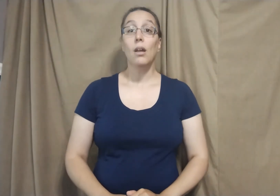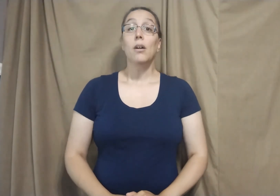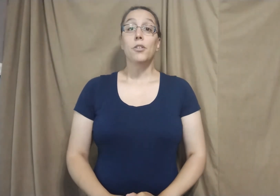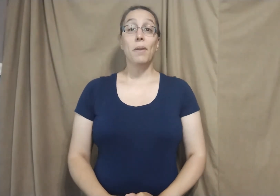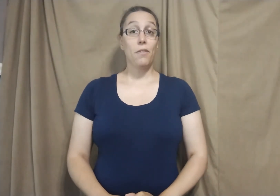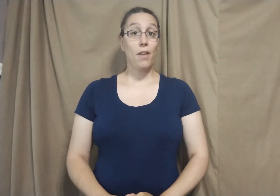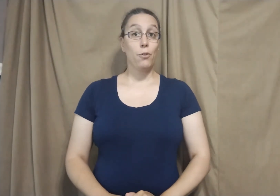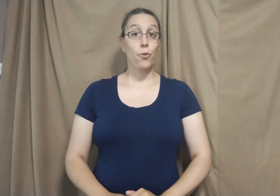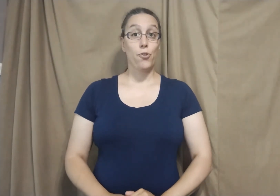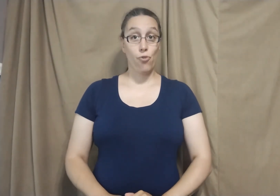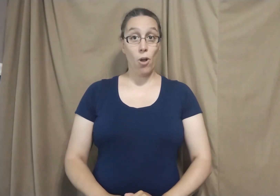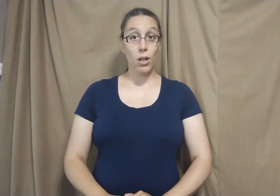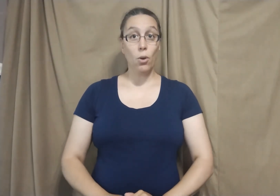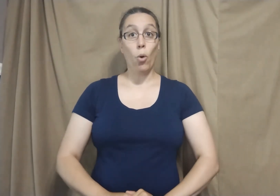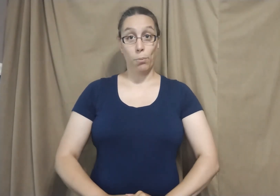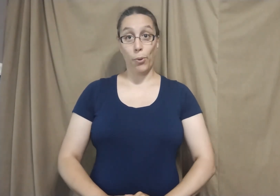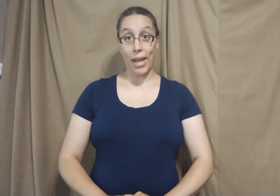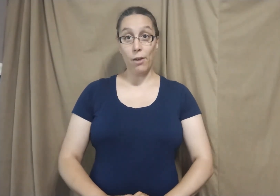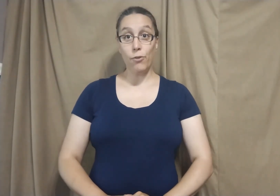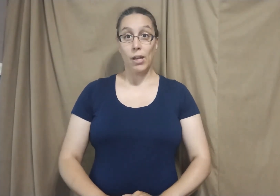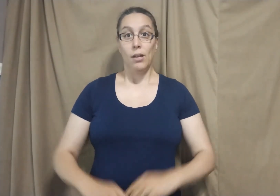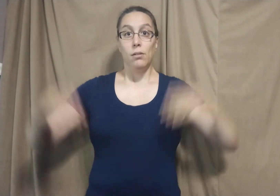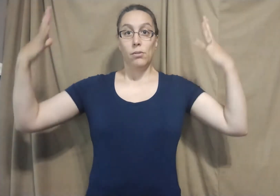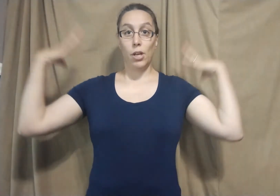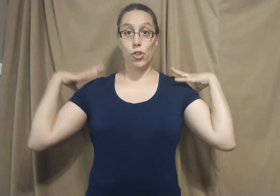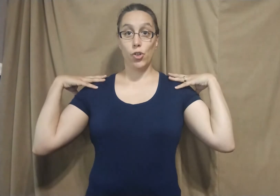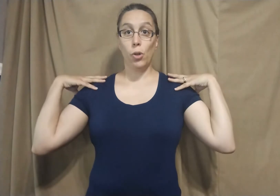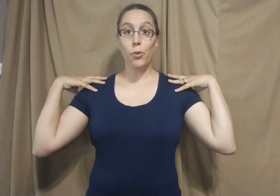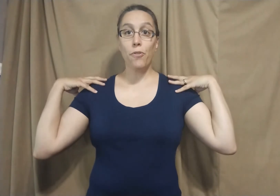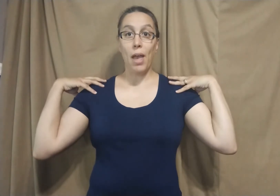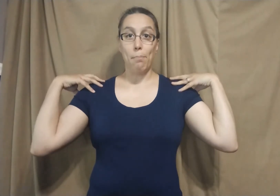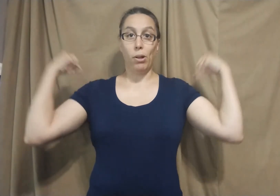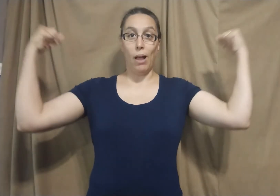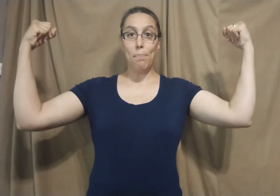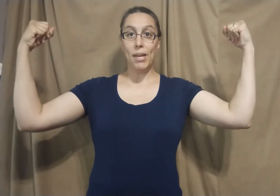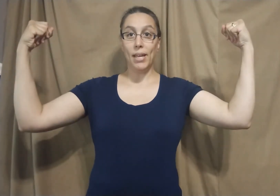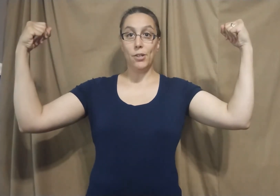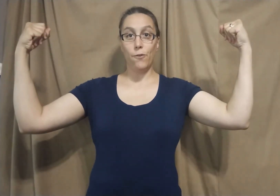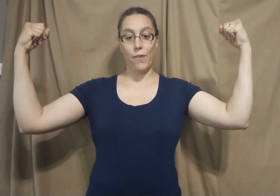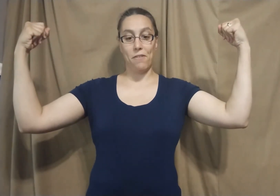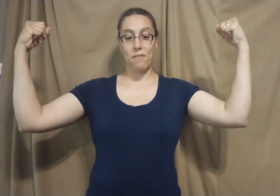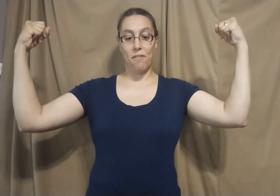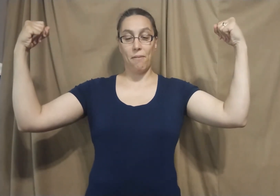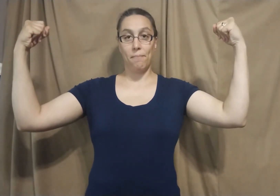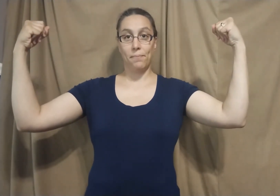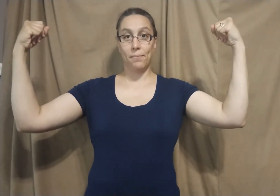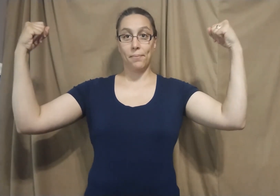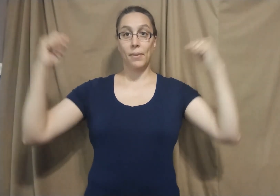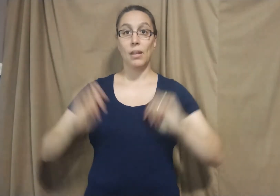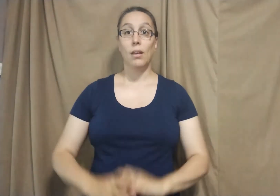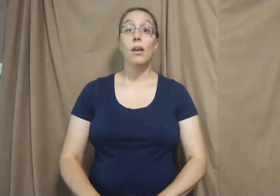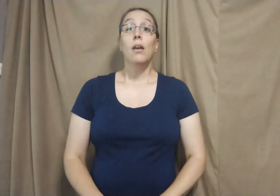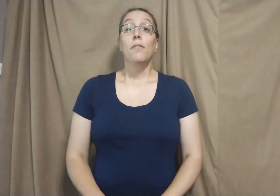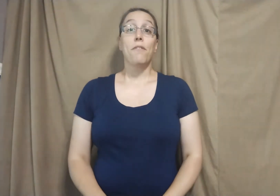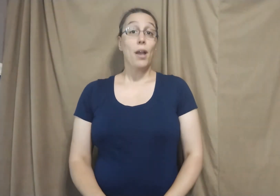To make the sign for strong or brave, touch your shoulders and pull up into fists. The sign